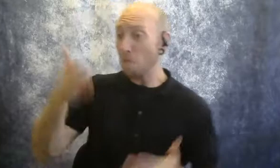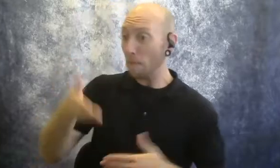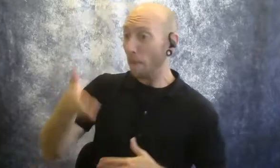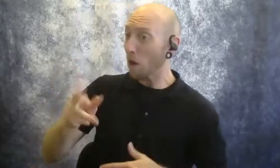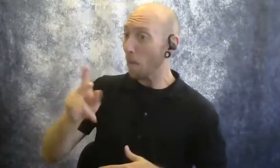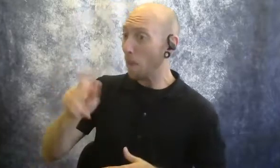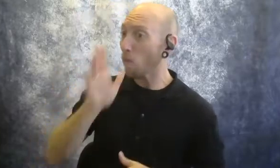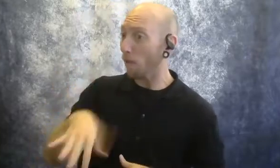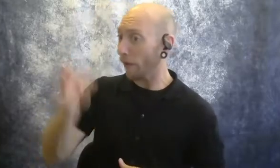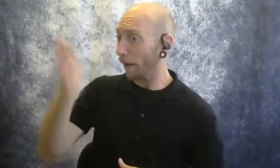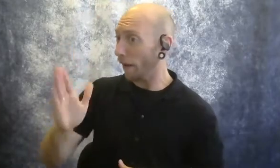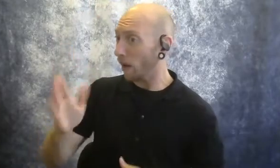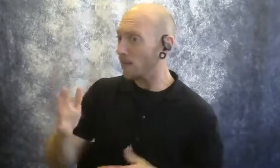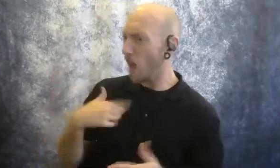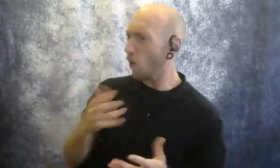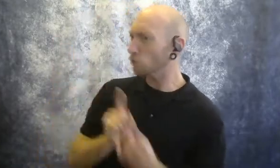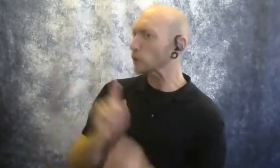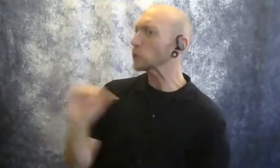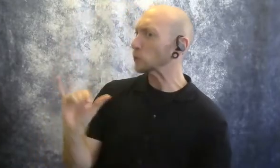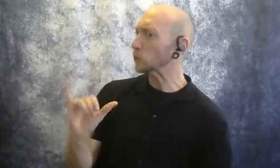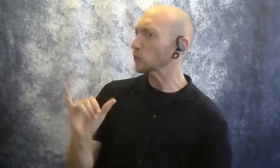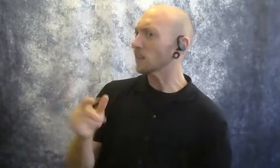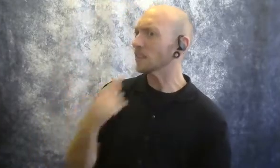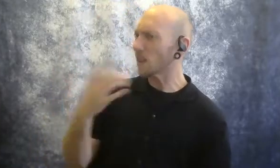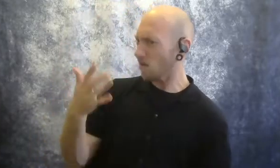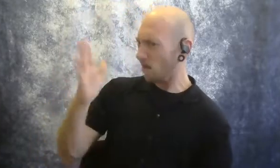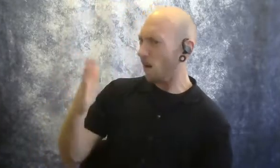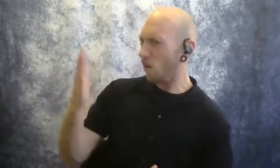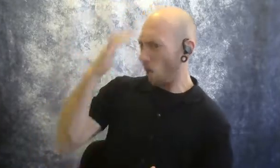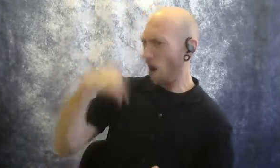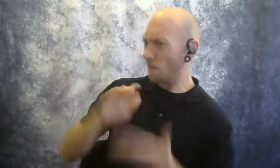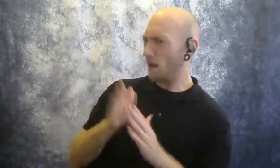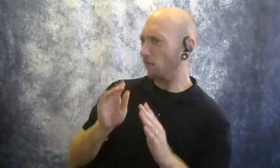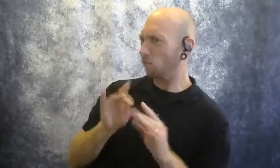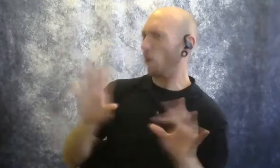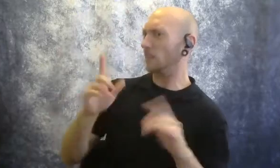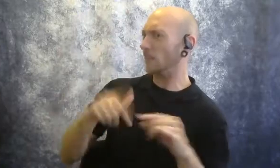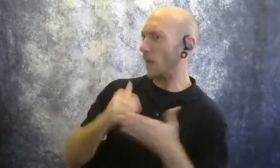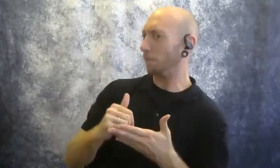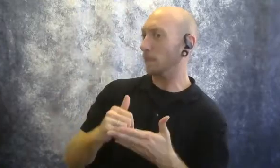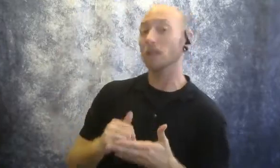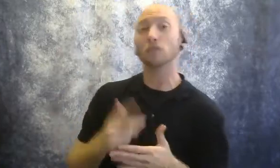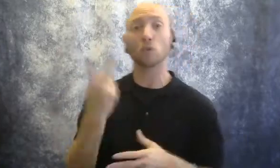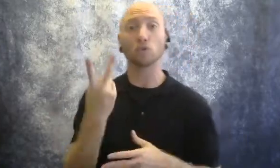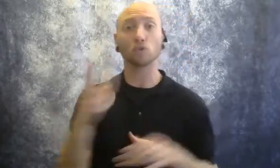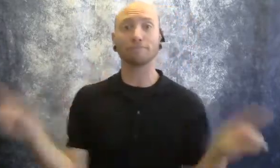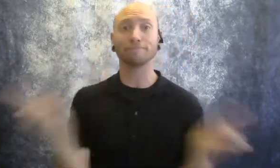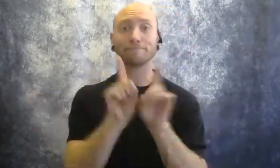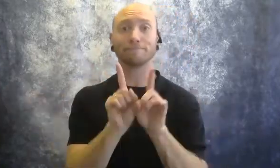divorce. Maybe God's in the park, said the old man. I'd like to talk to him too about why he's made me useless. They set